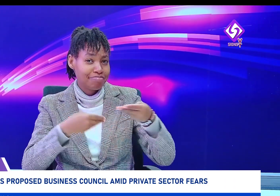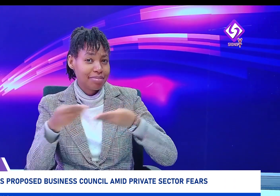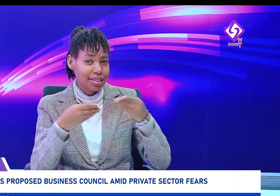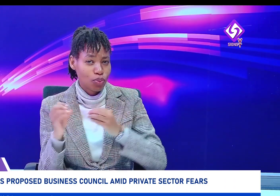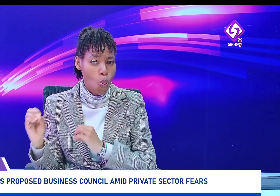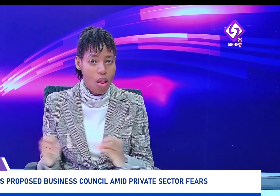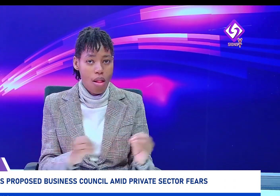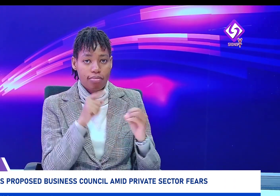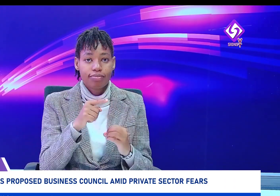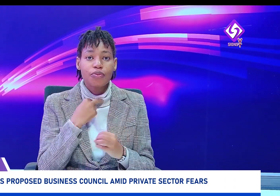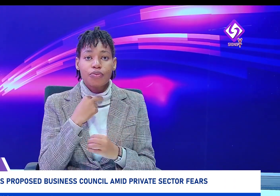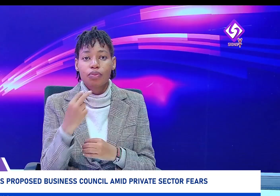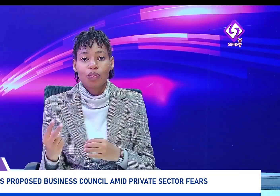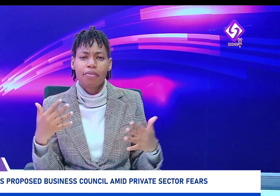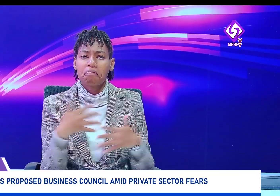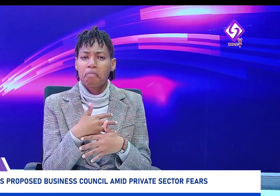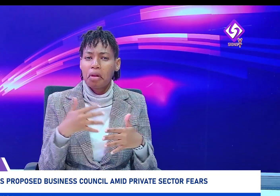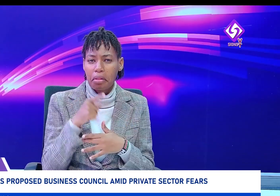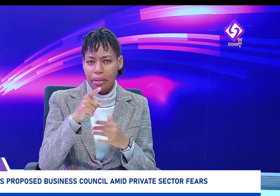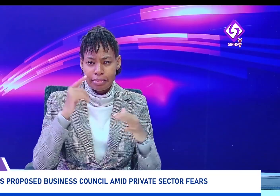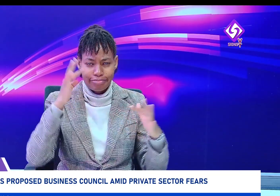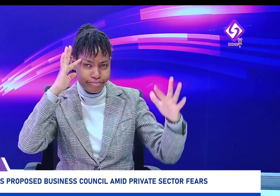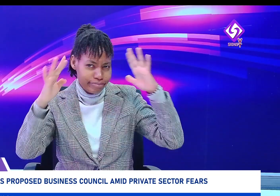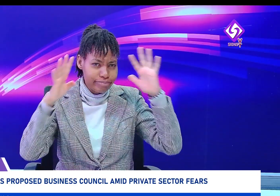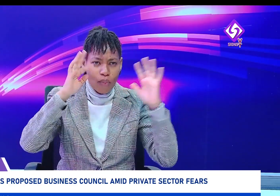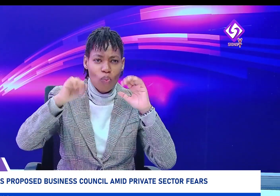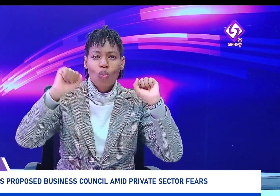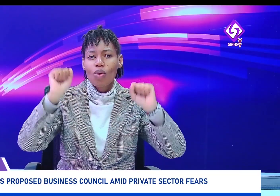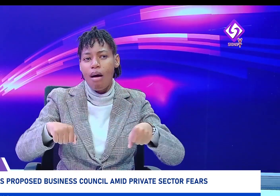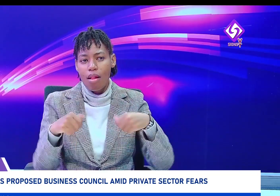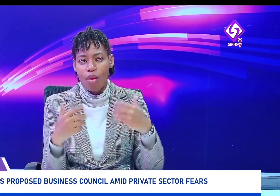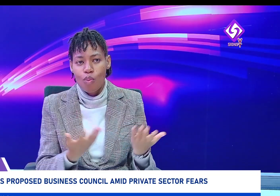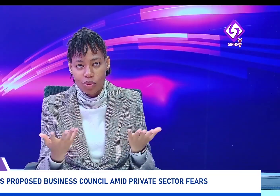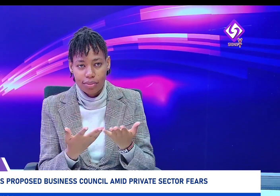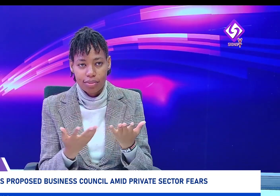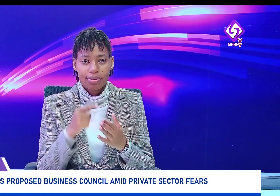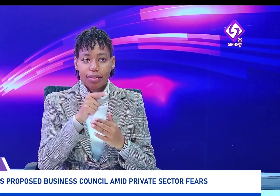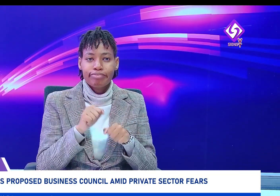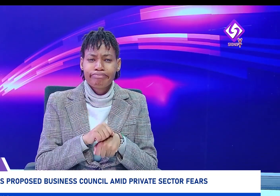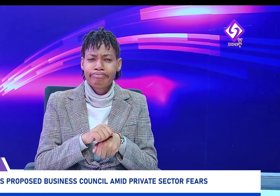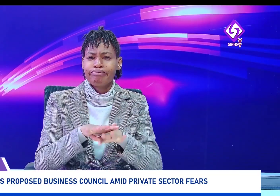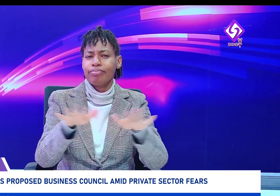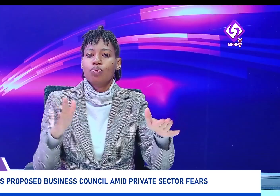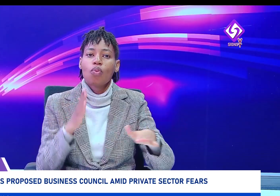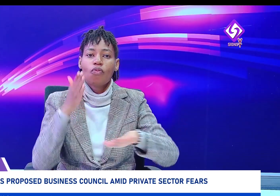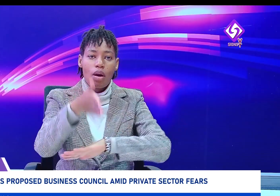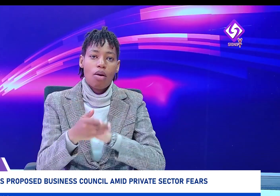While business organizations have voiced fears that their initiative could dilute